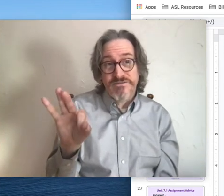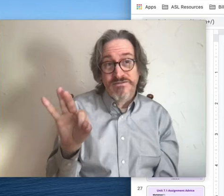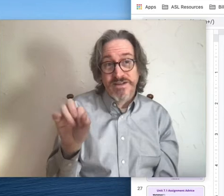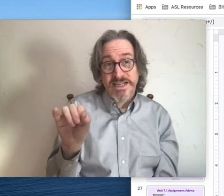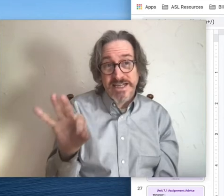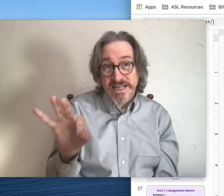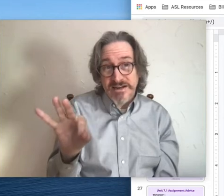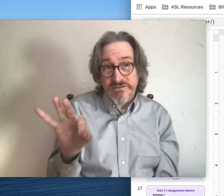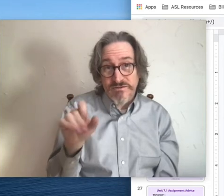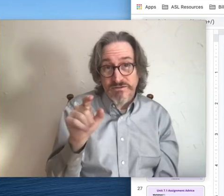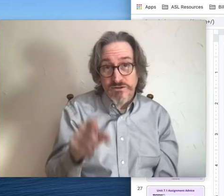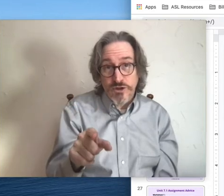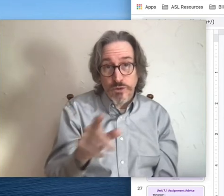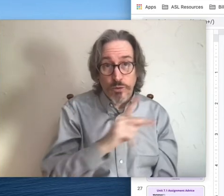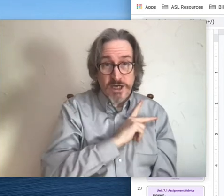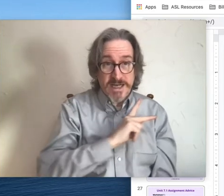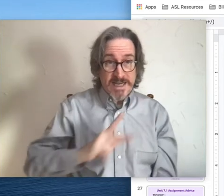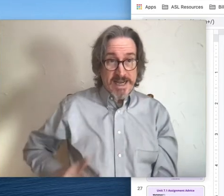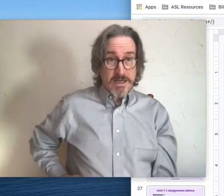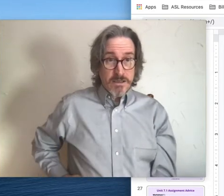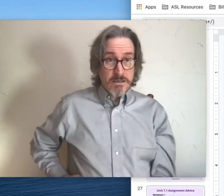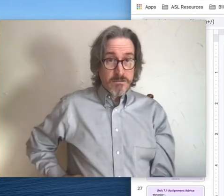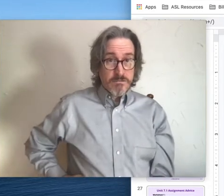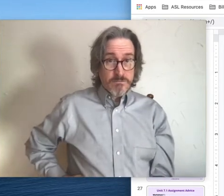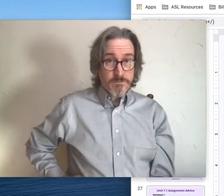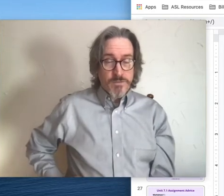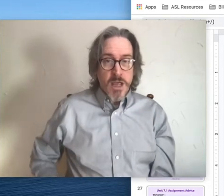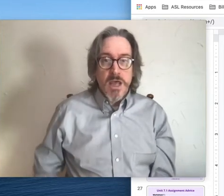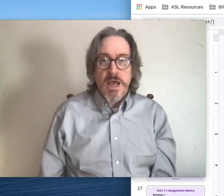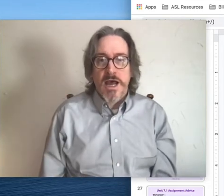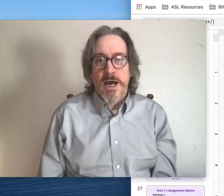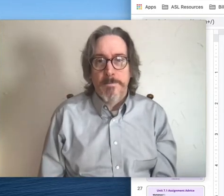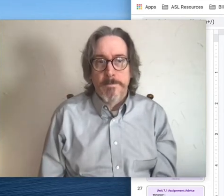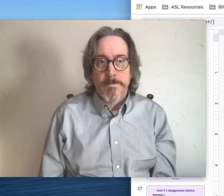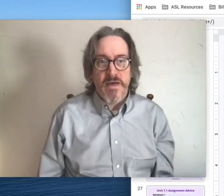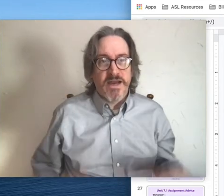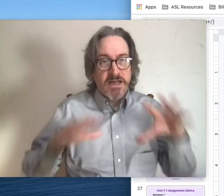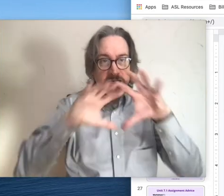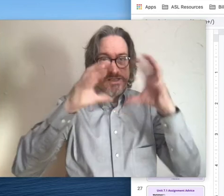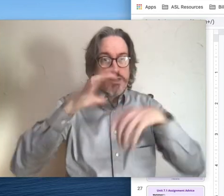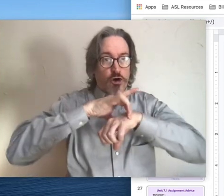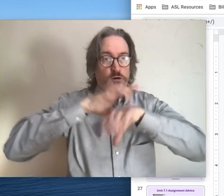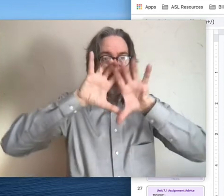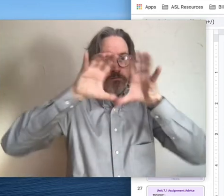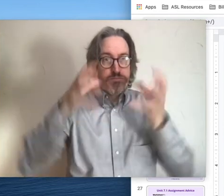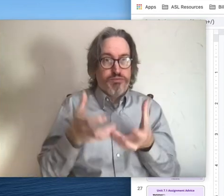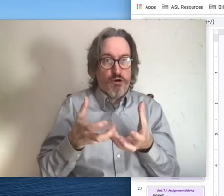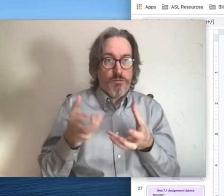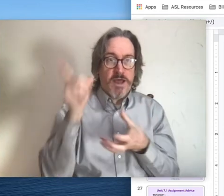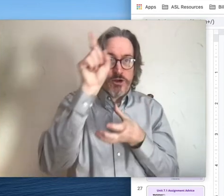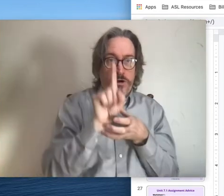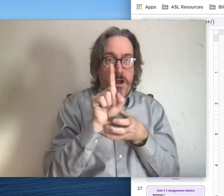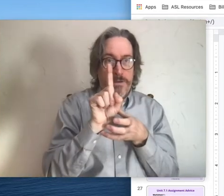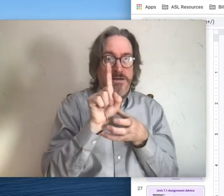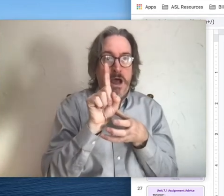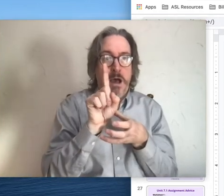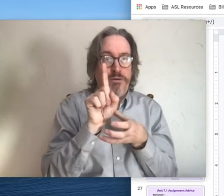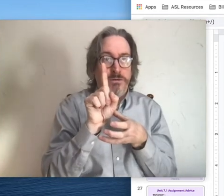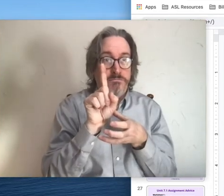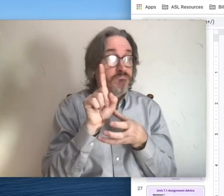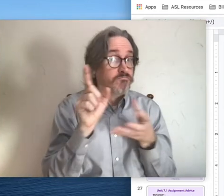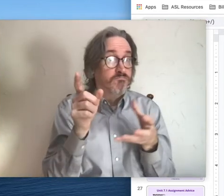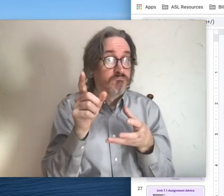if you were king, and then he does like earth, boom, and you're up on